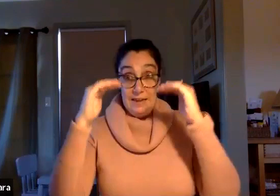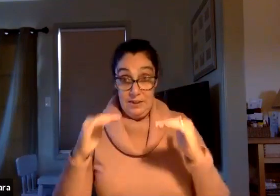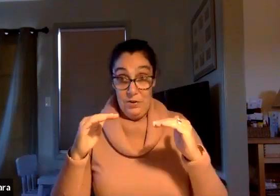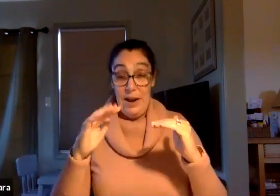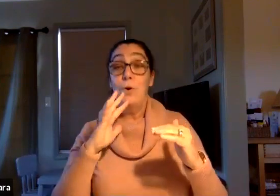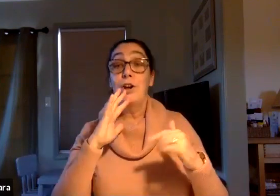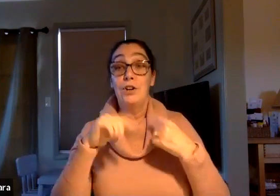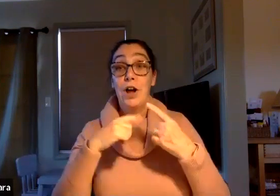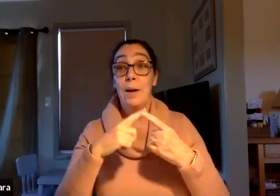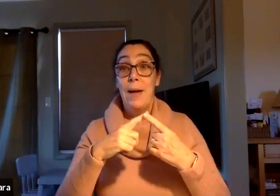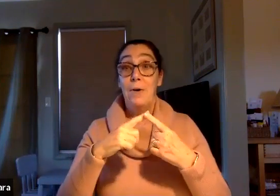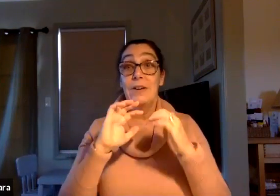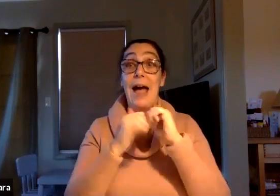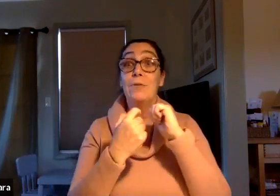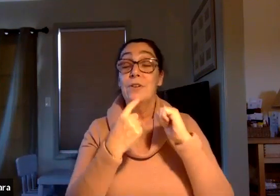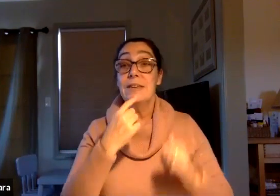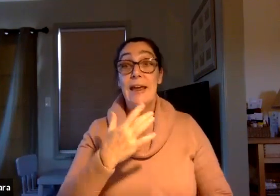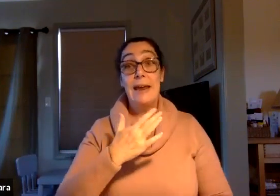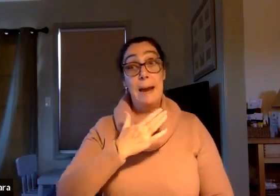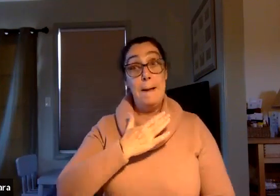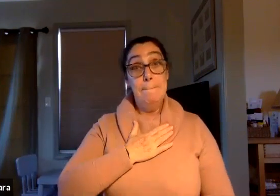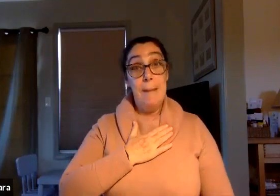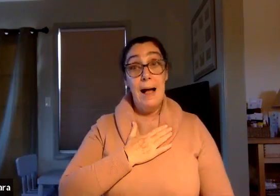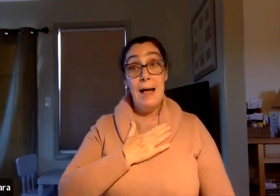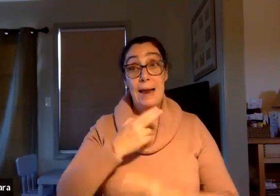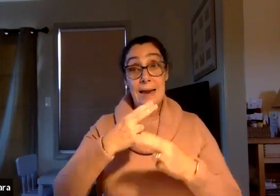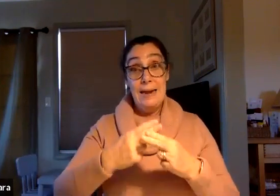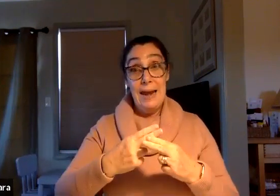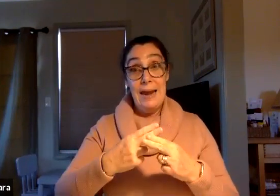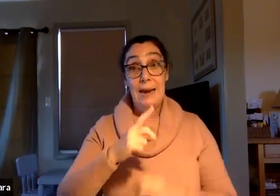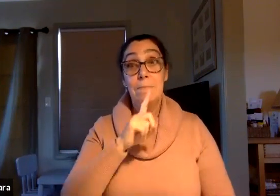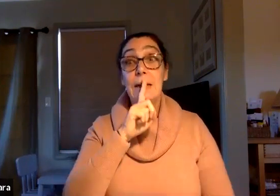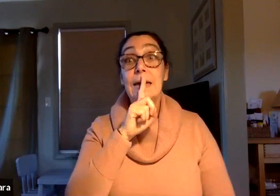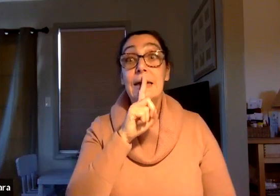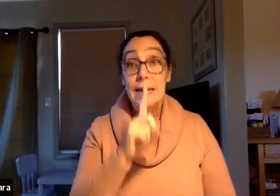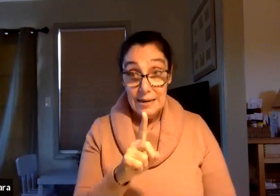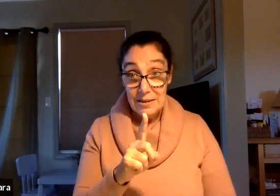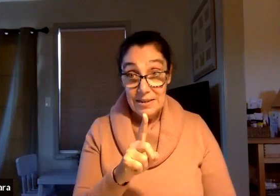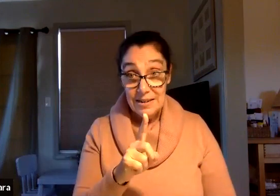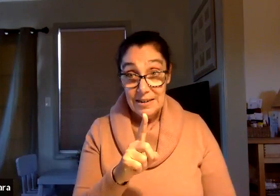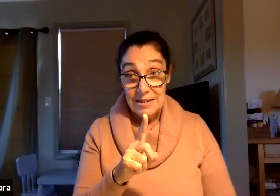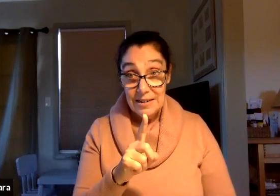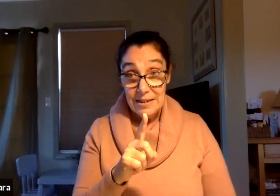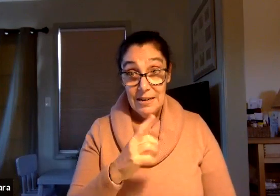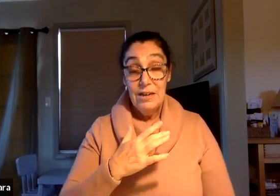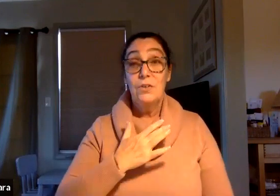So now we're going to talk about how to say my name is. So